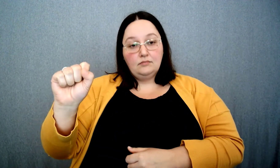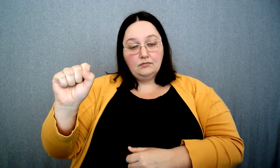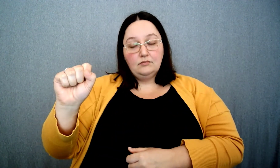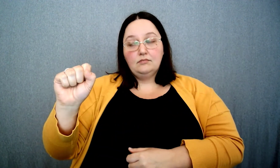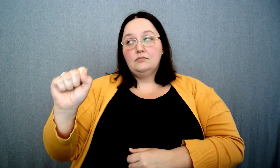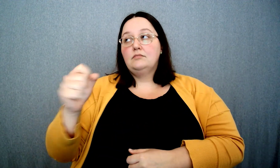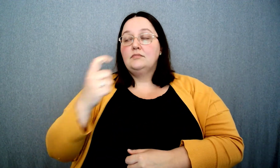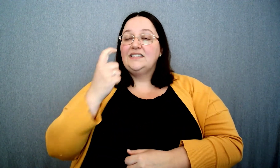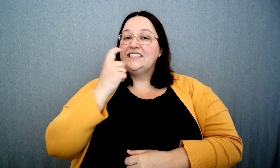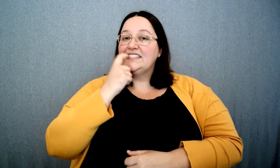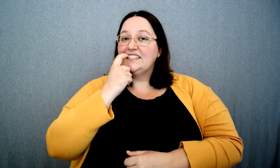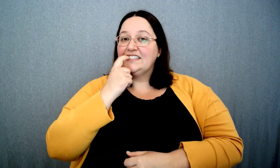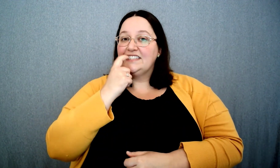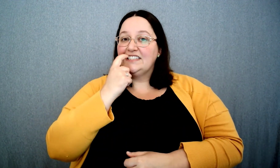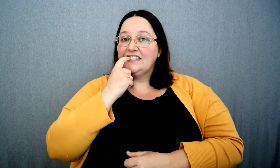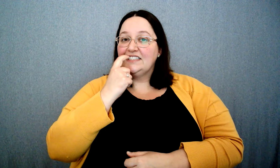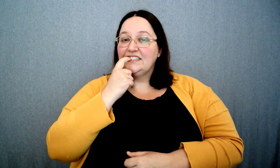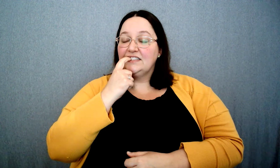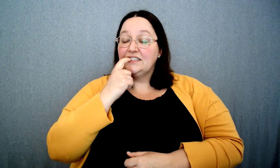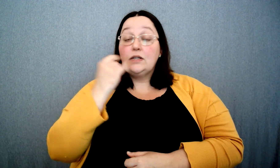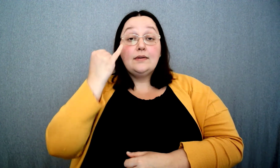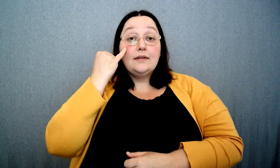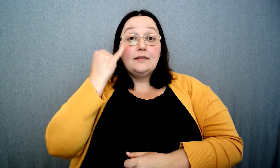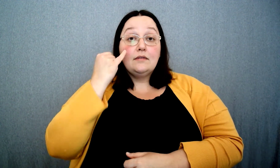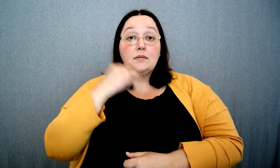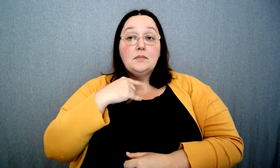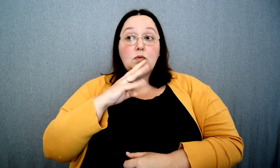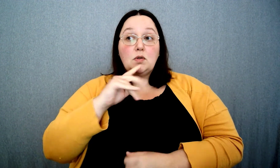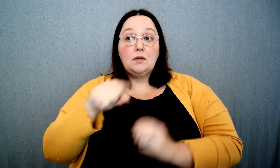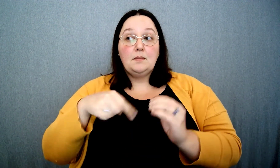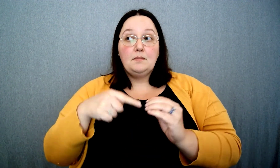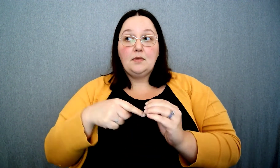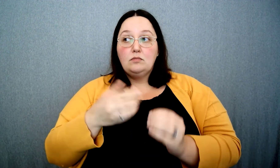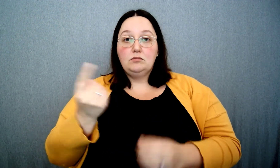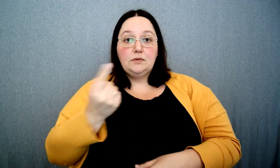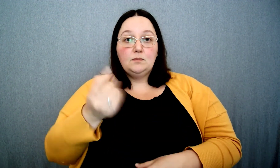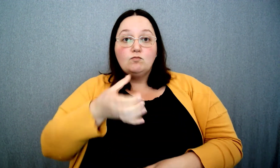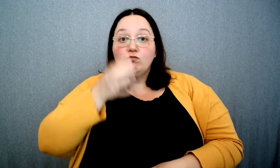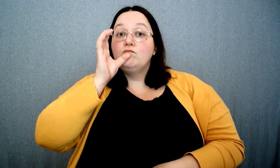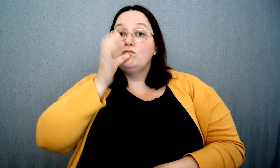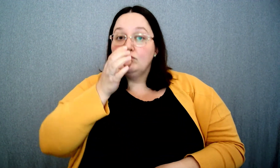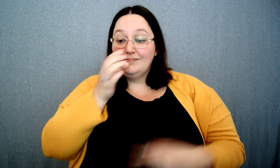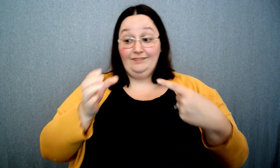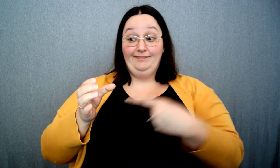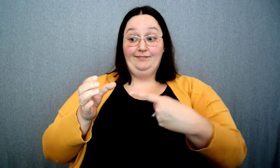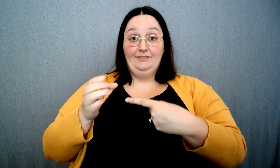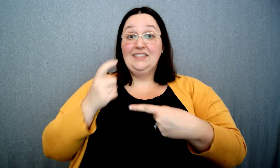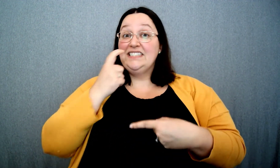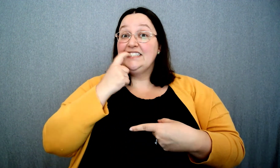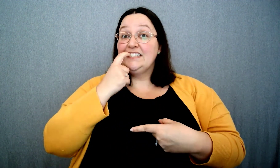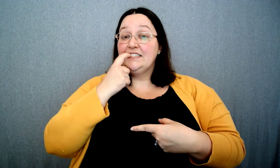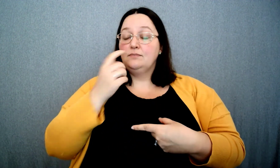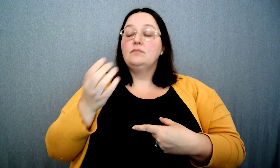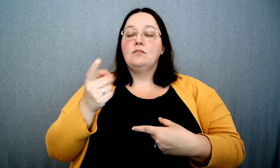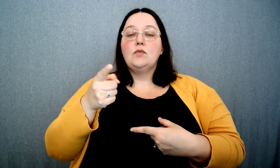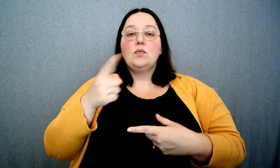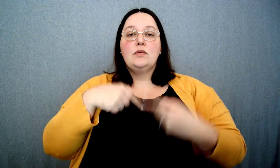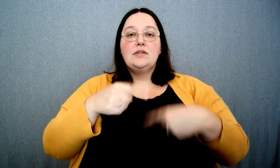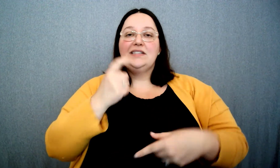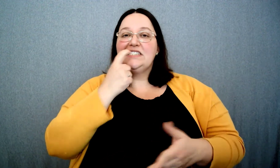The sign for glass in general is an X on the teeth, but if I was talking about a drinking glass, you would sign